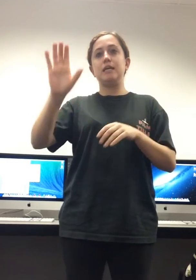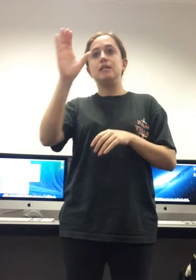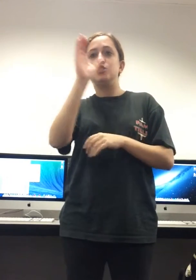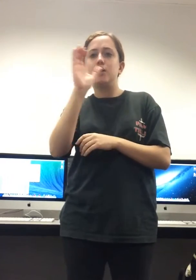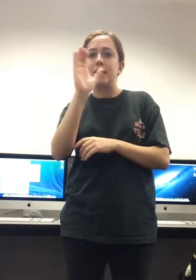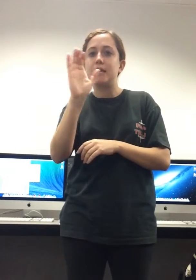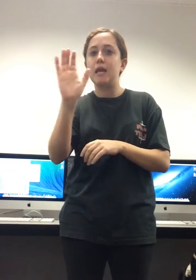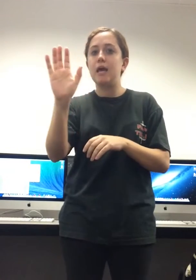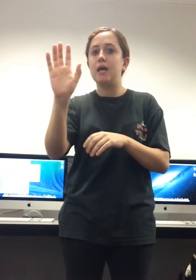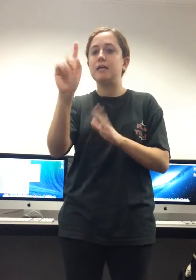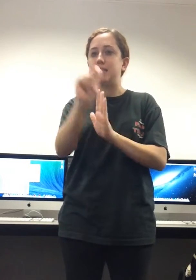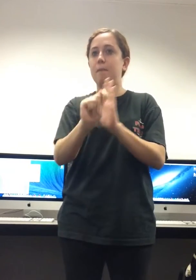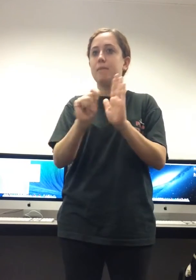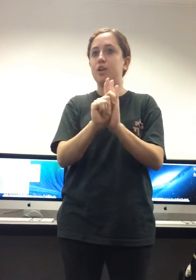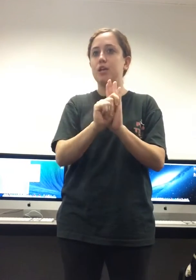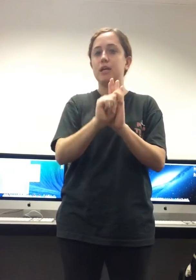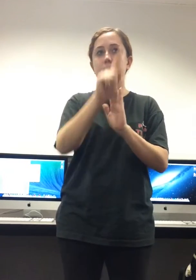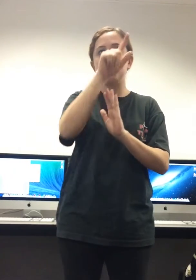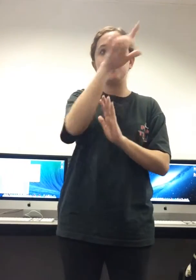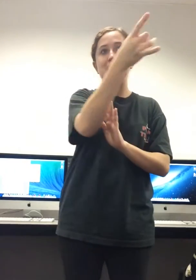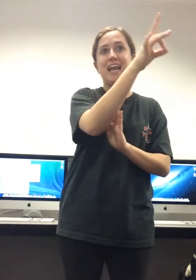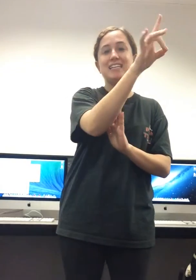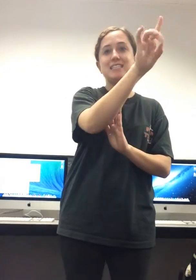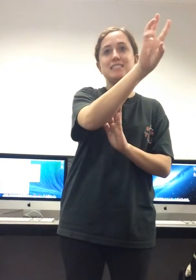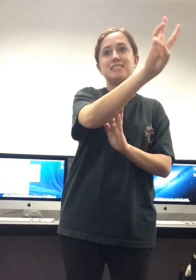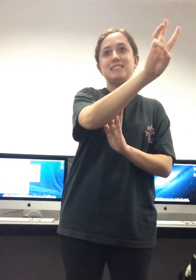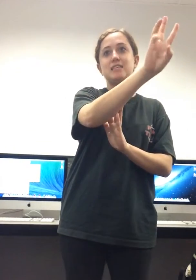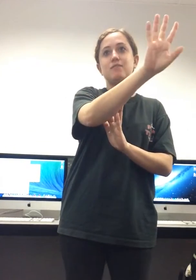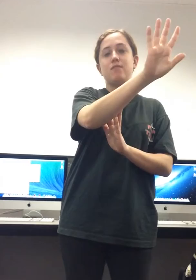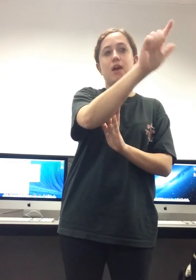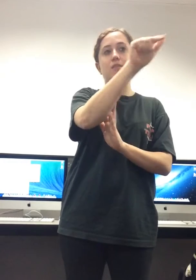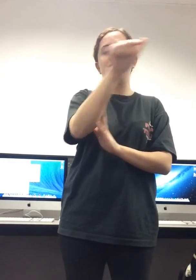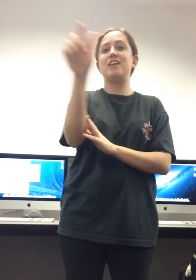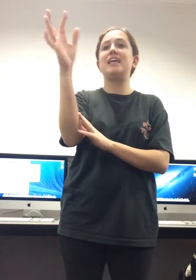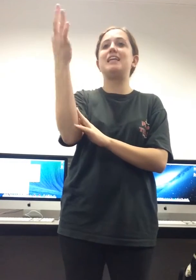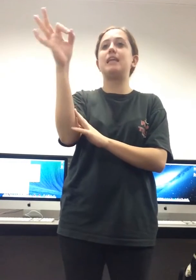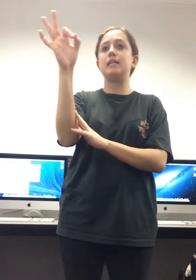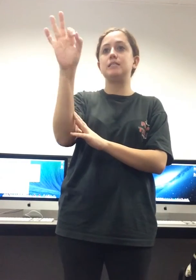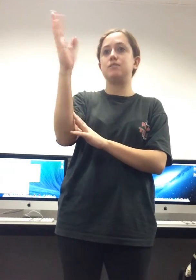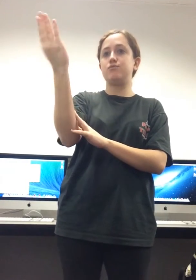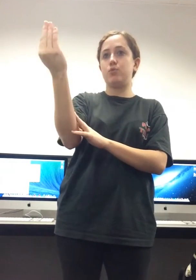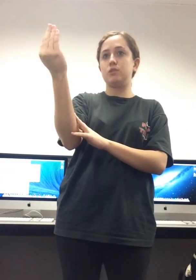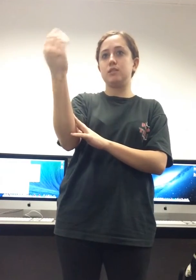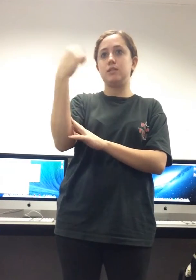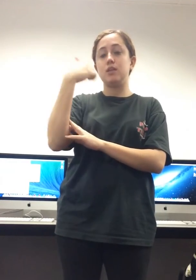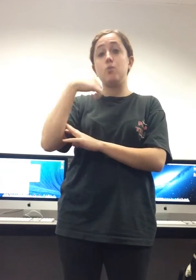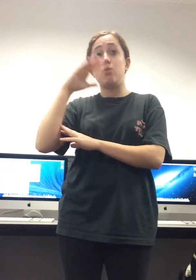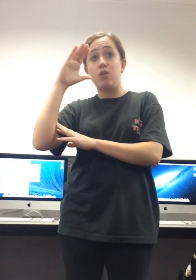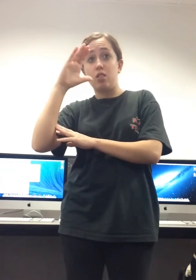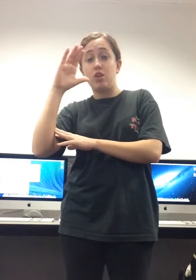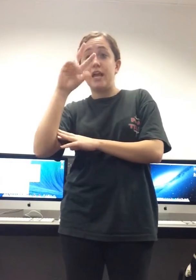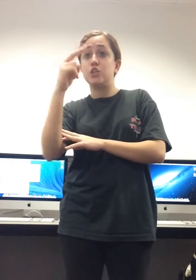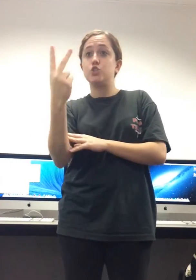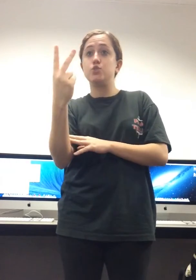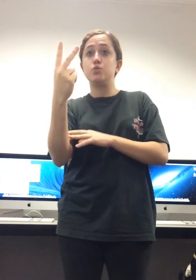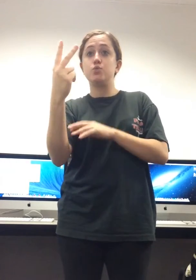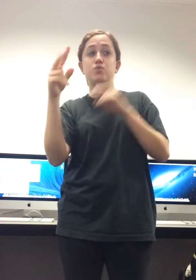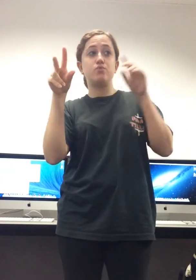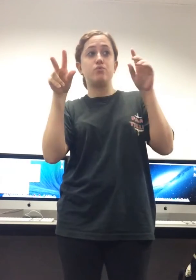history between 1865 and 1914. And we're going to look at two viewpoints. The first viewpoint